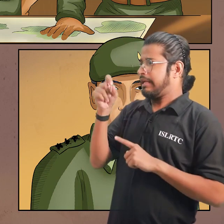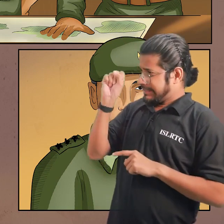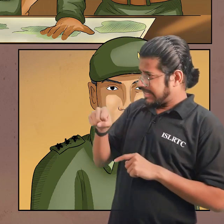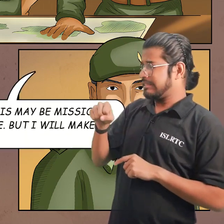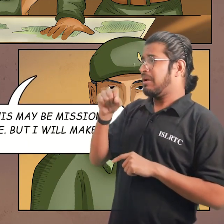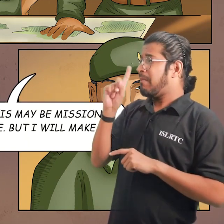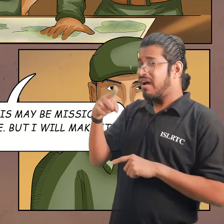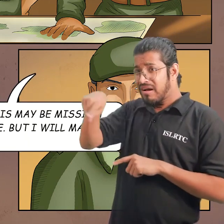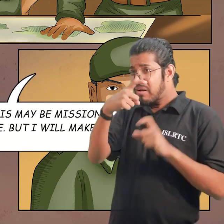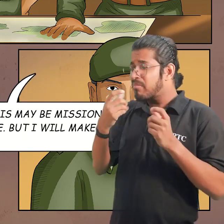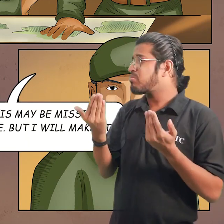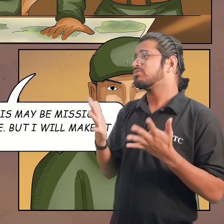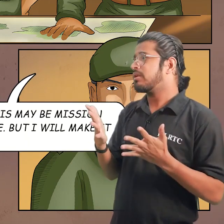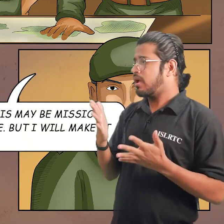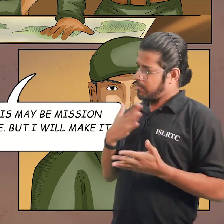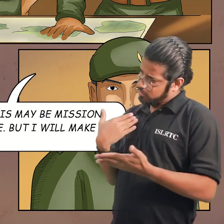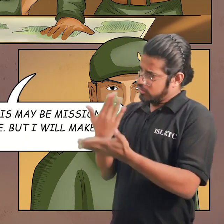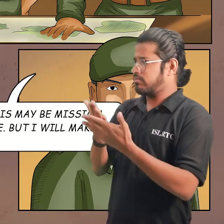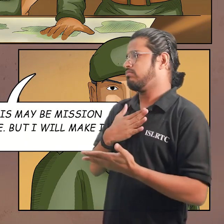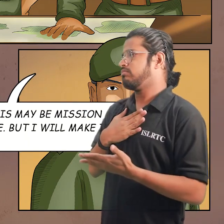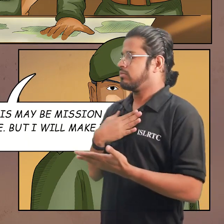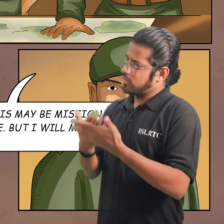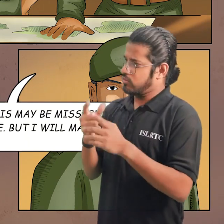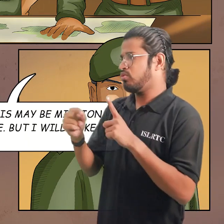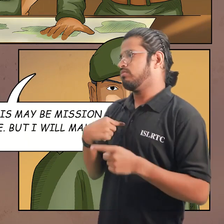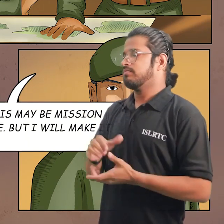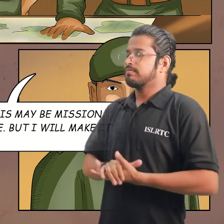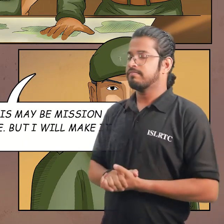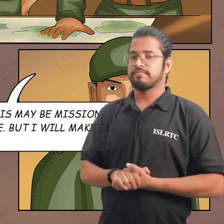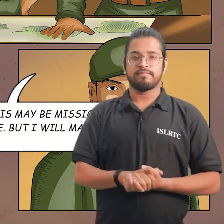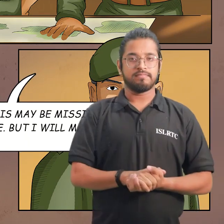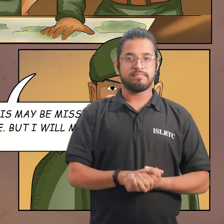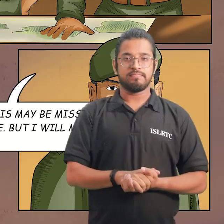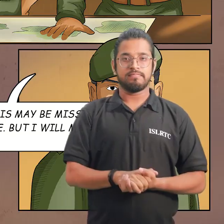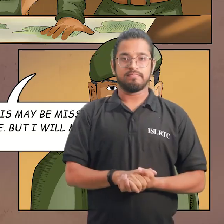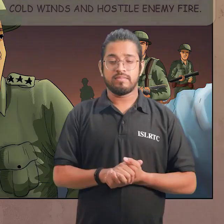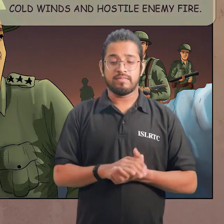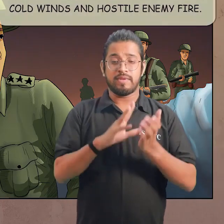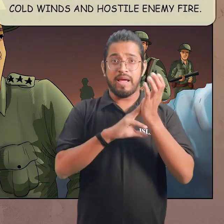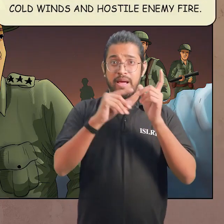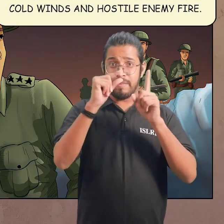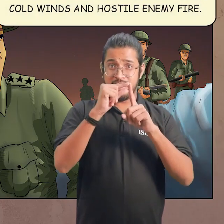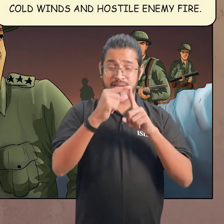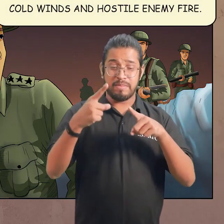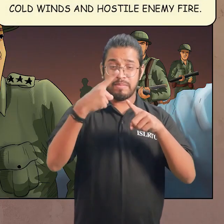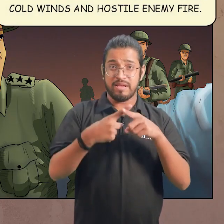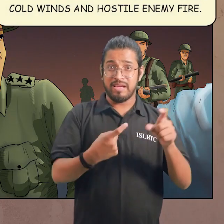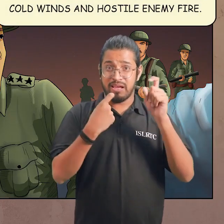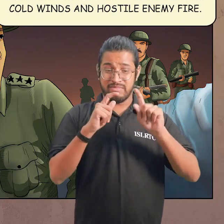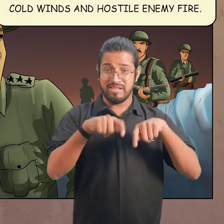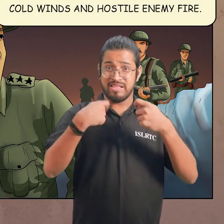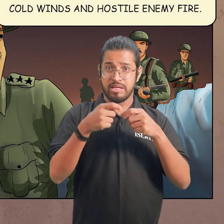Yes, sir. This may be mission impossible, but I will make it possible. Young